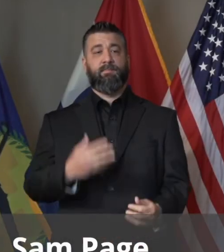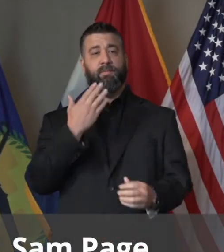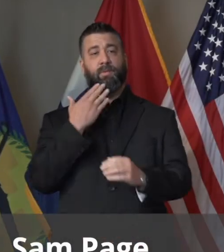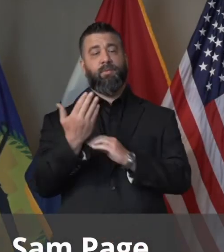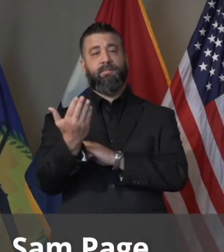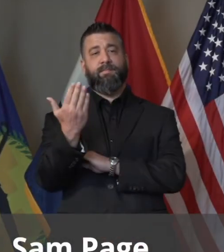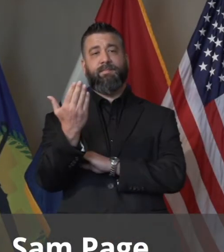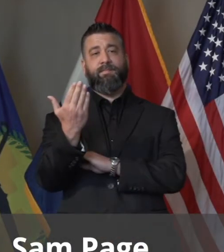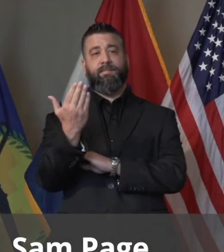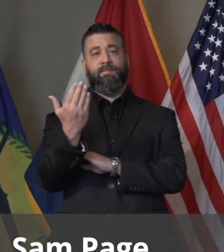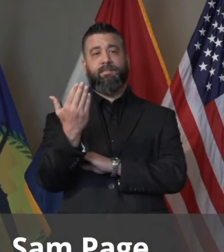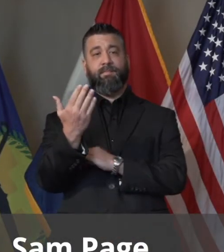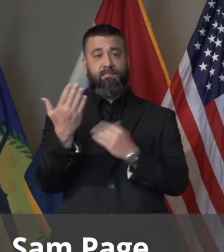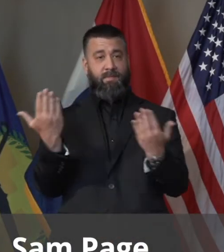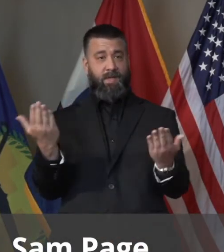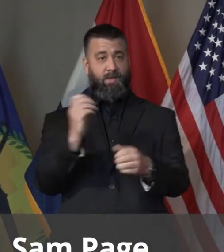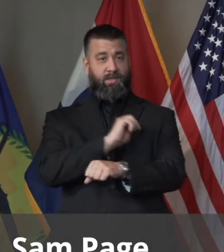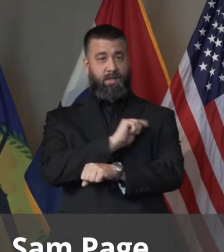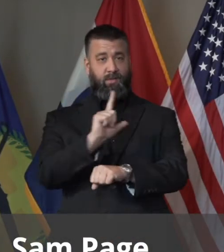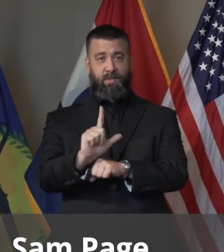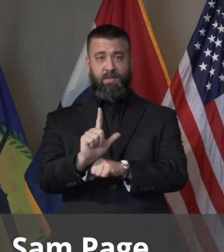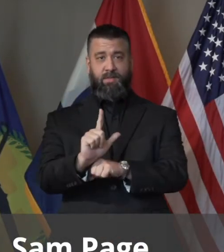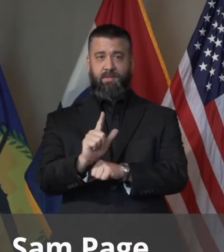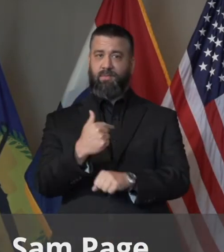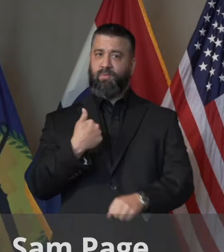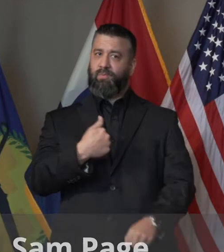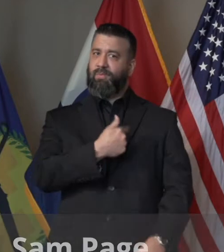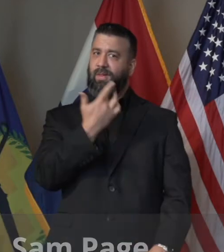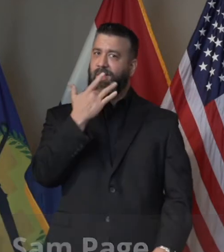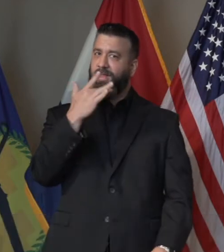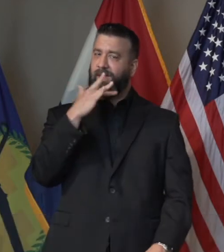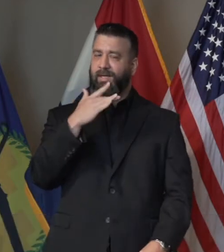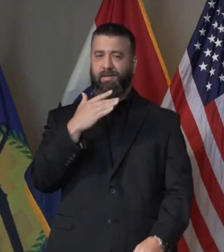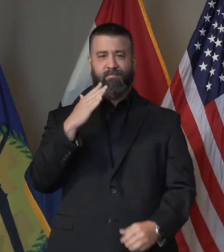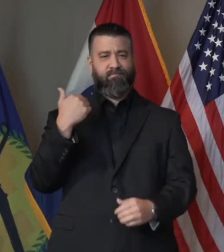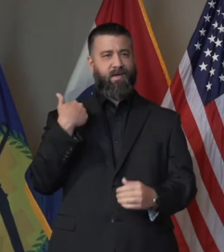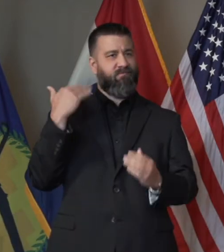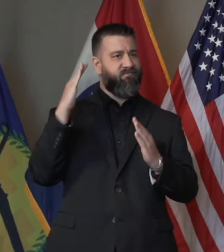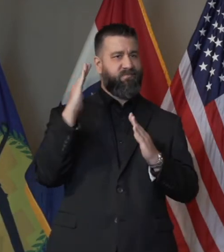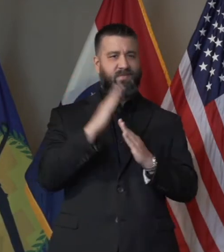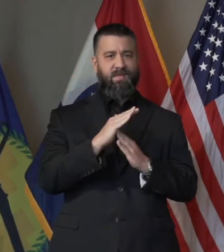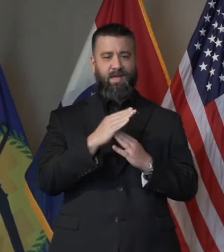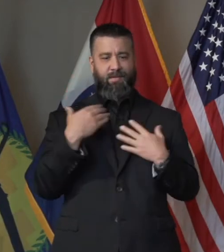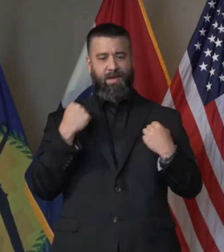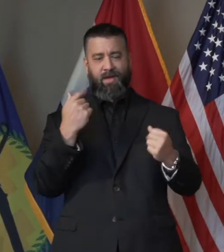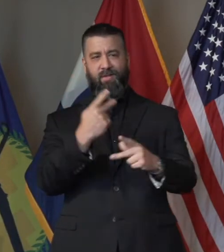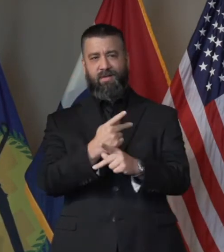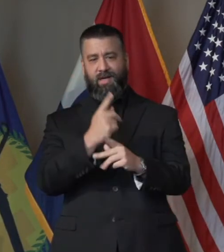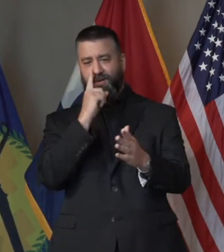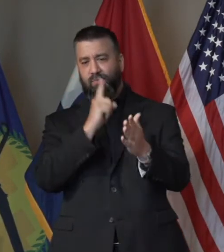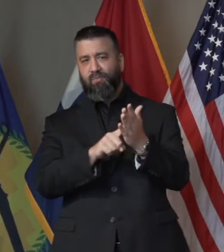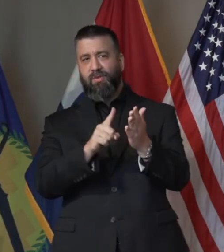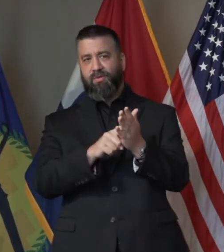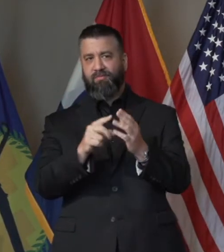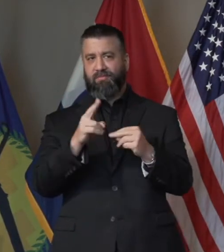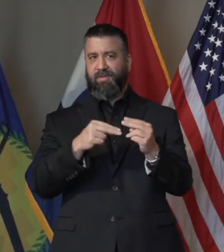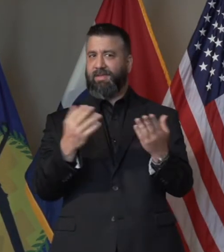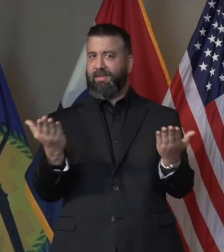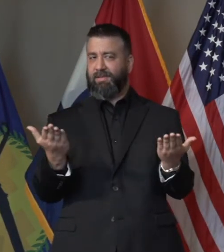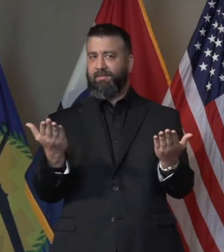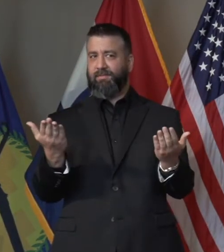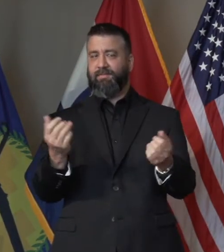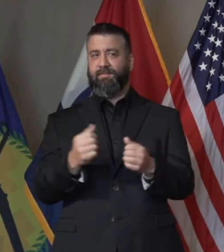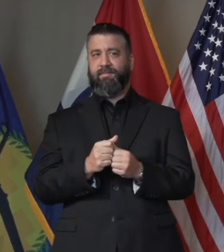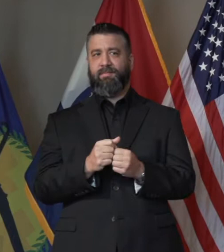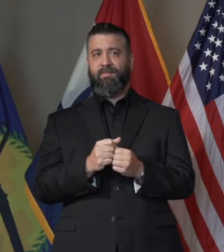Good morning. In St. Louis, we are so fortunate to have some of the best healthcare and research facilities in the country. During